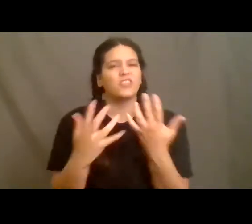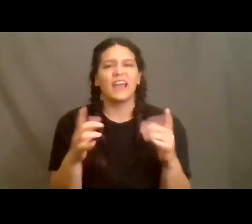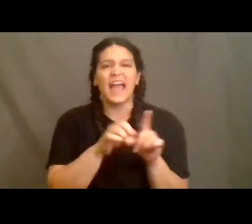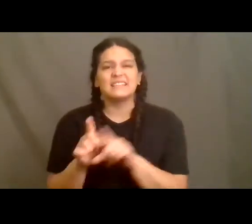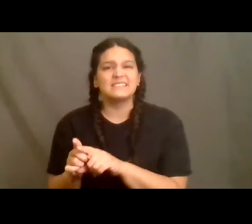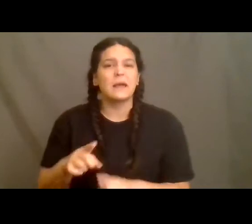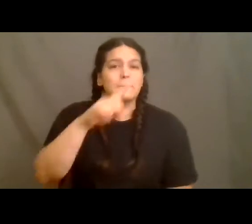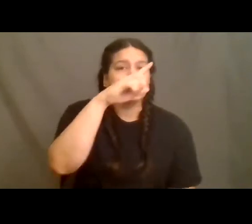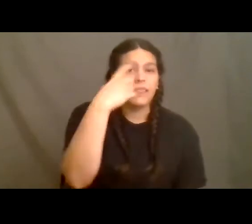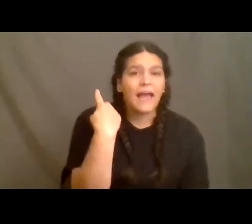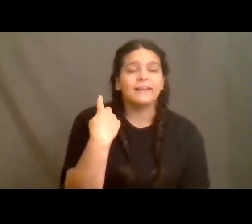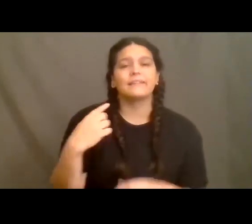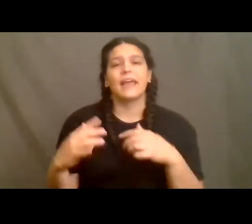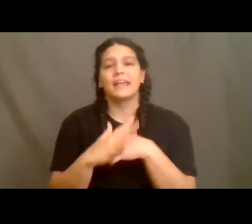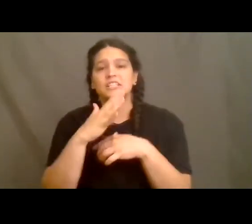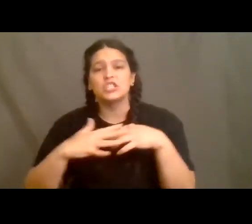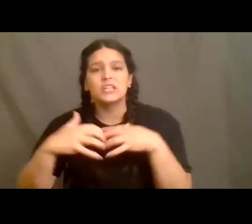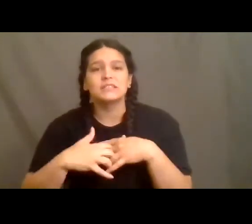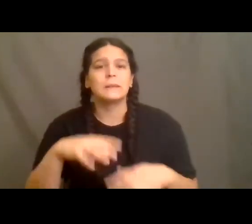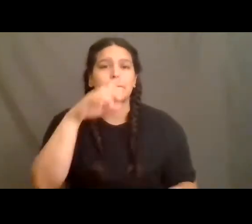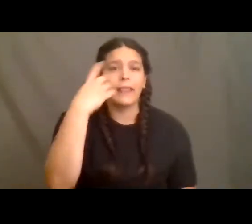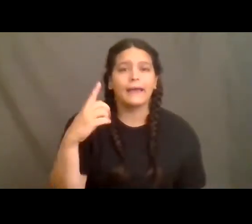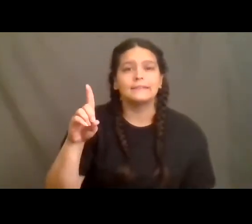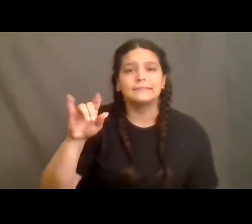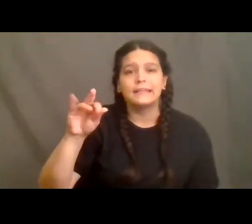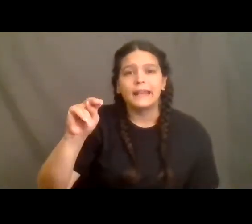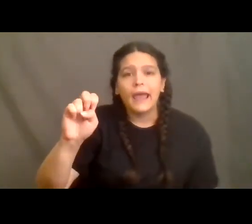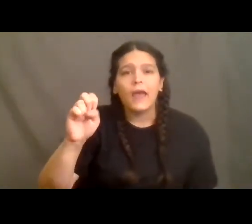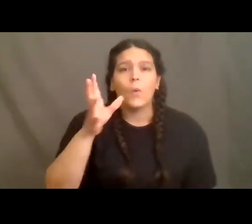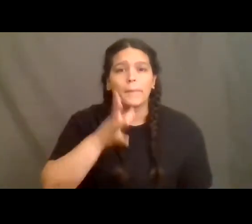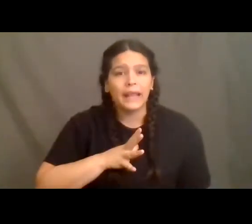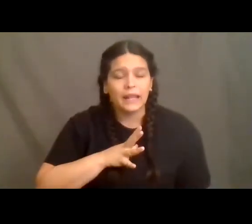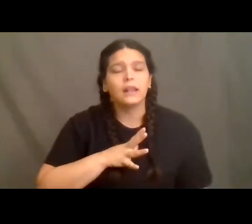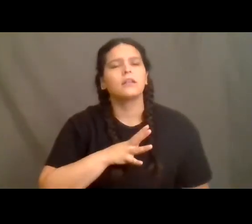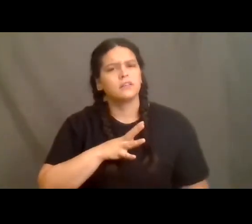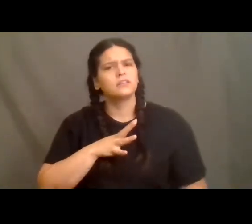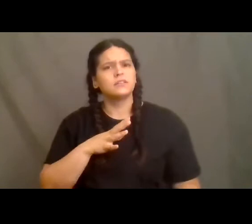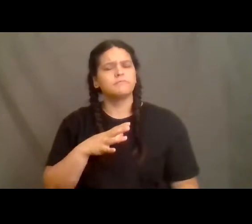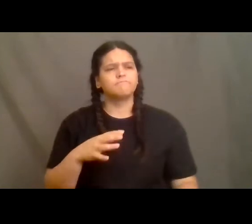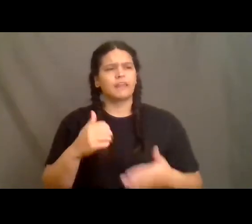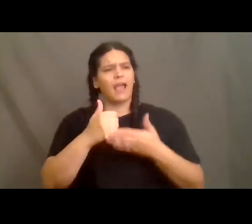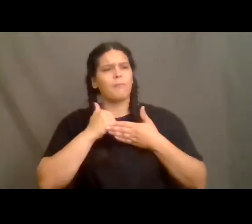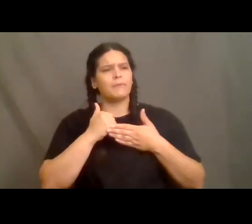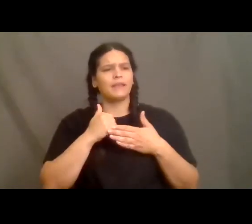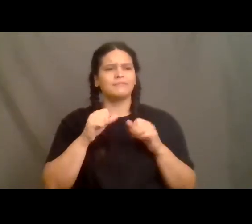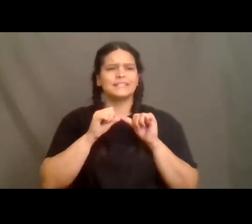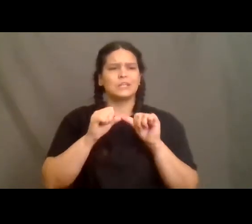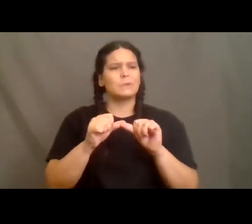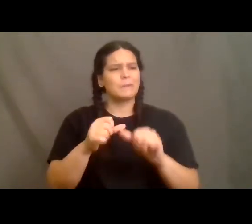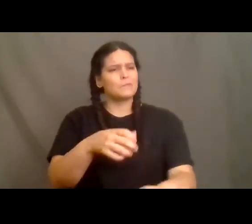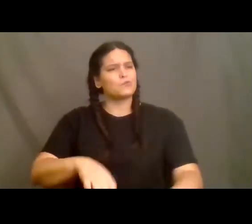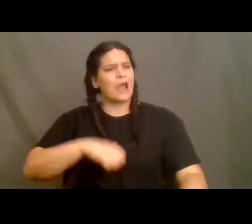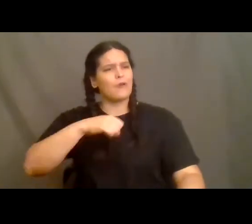Diné woman, you know, in all my years, to be able to continue to be very proud of who I am and where I come